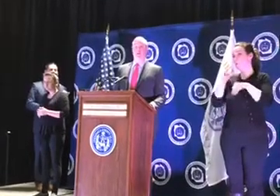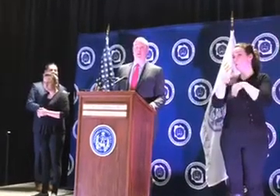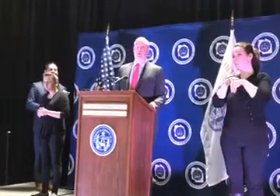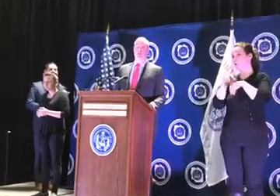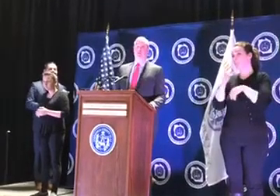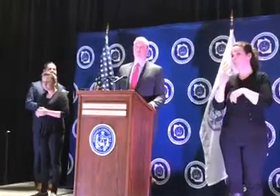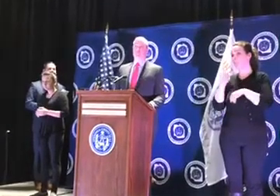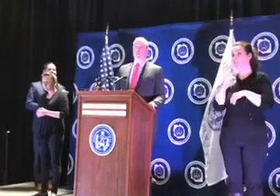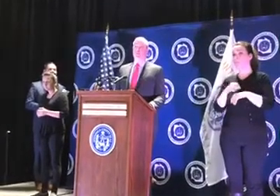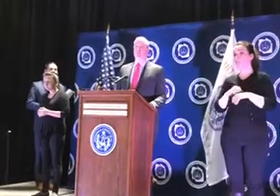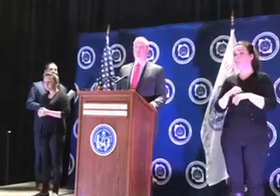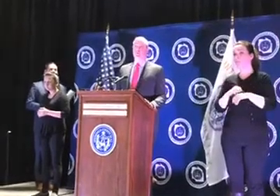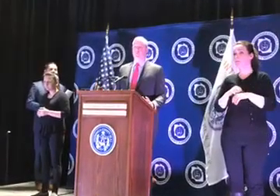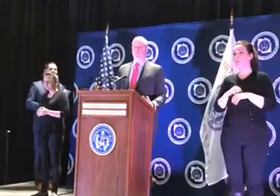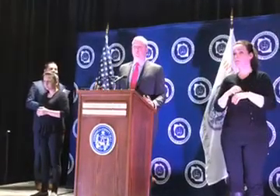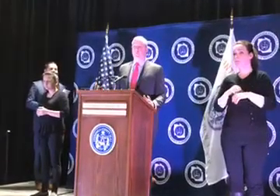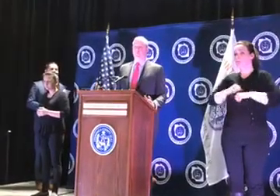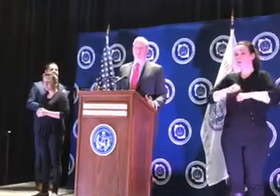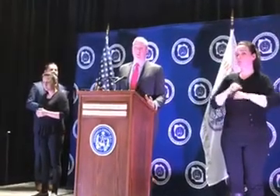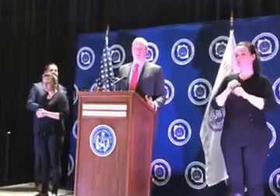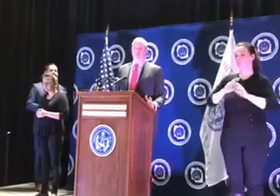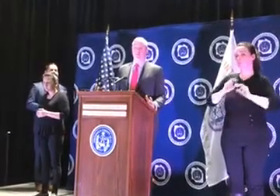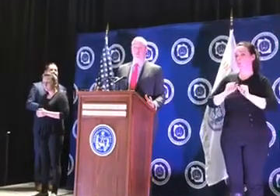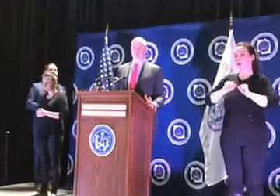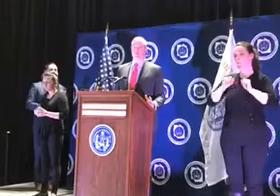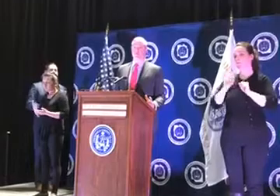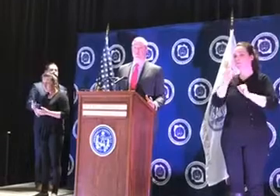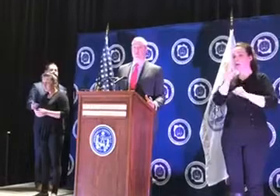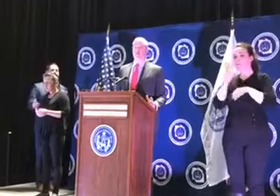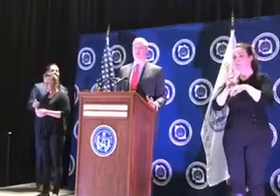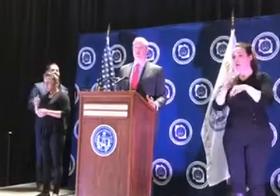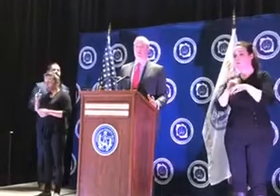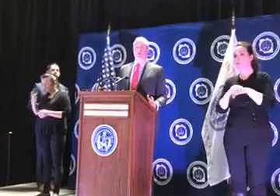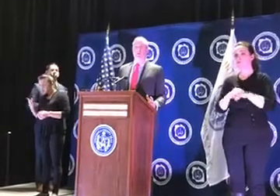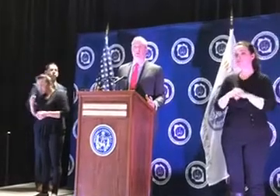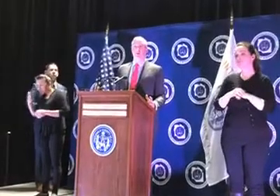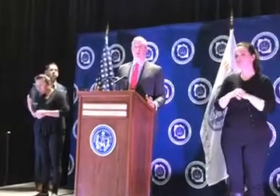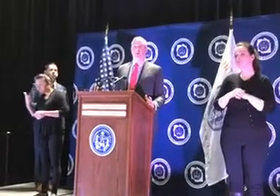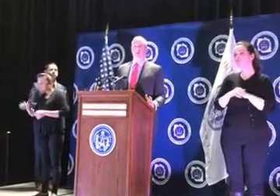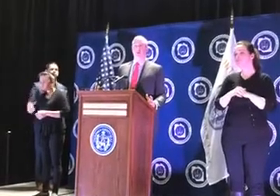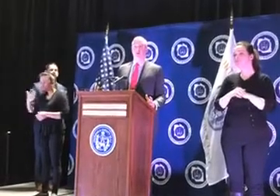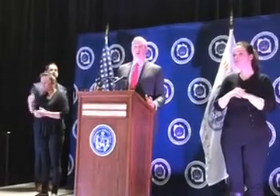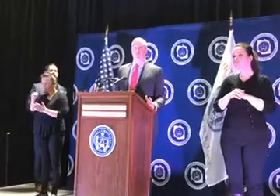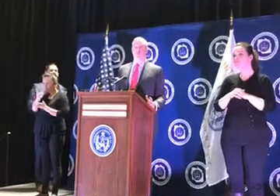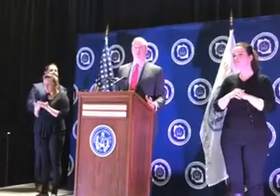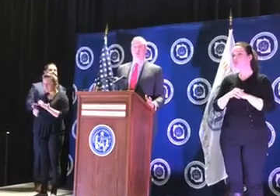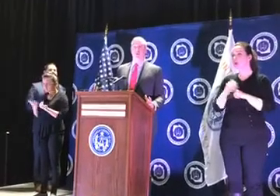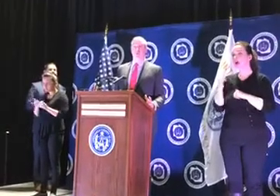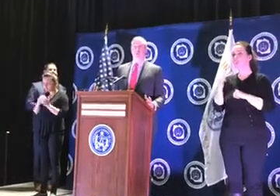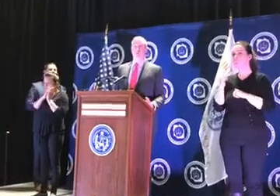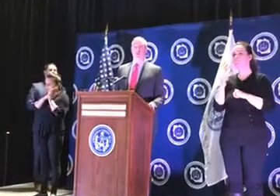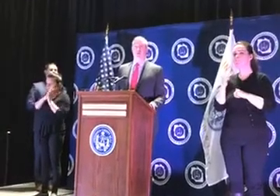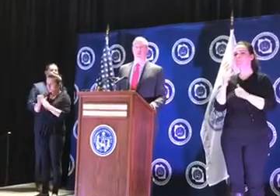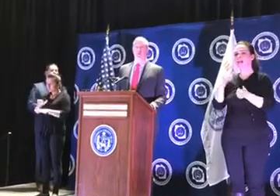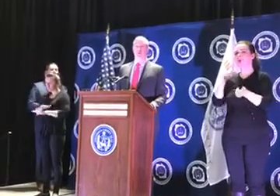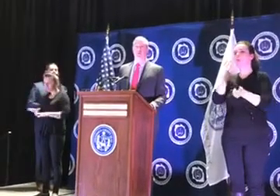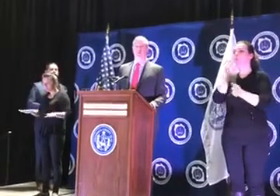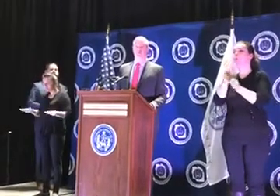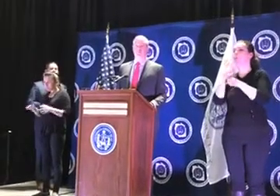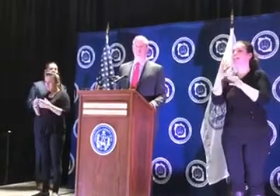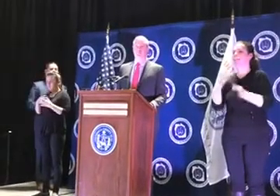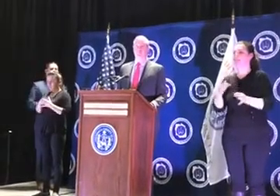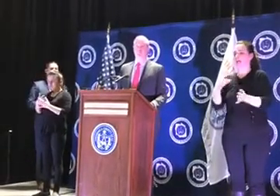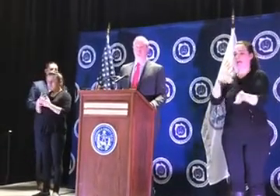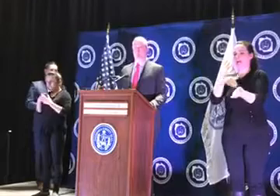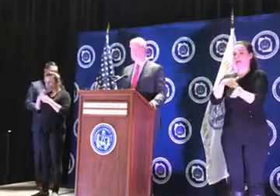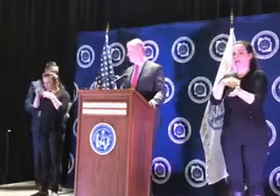delayed. And these are decisions that physicians and patients are making together of what can and cannot be delayed.